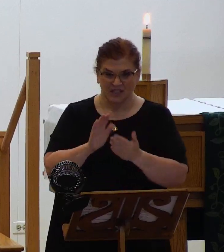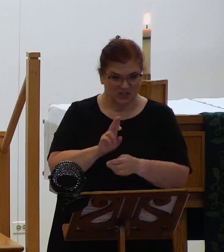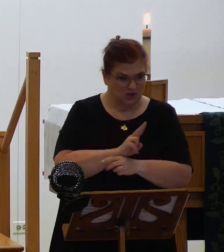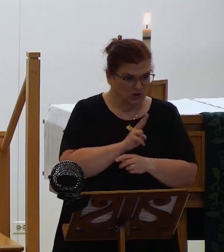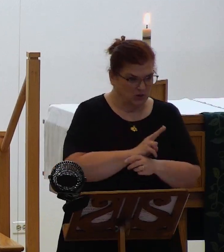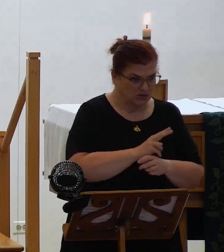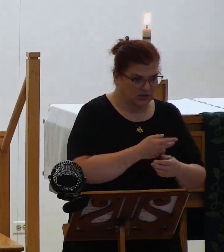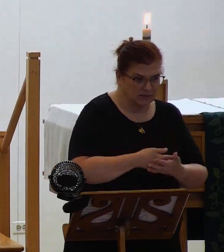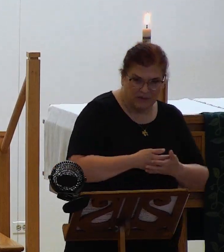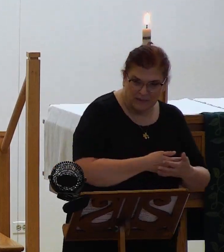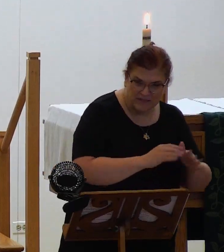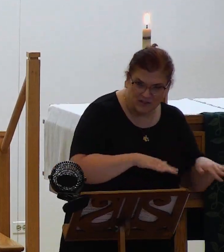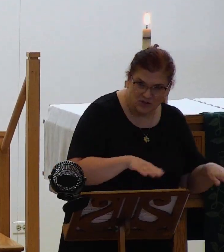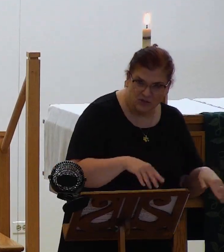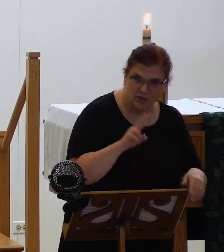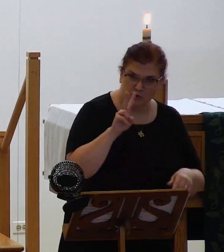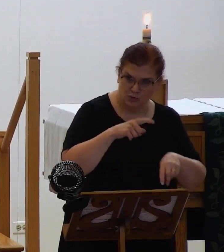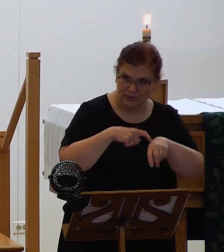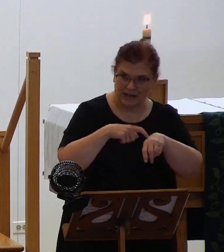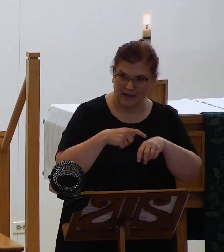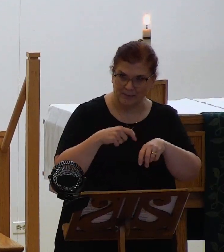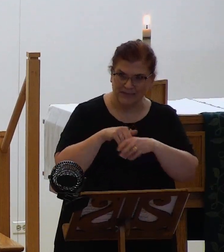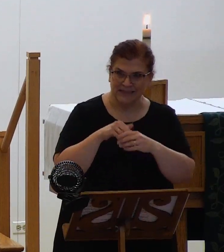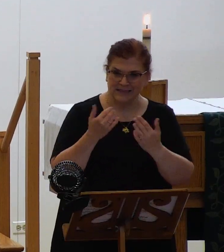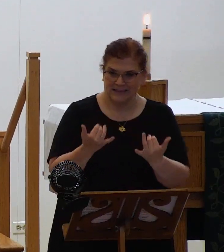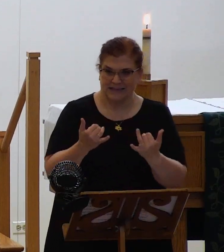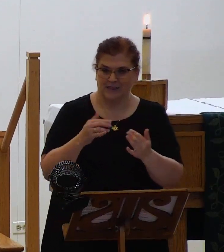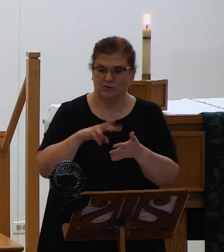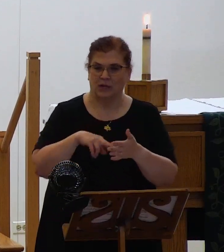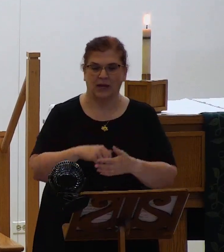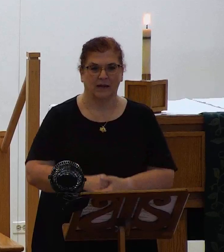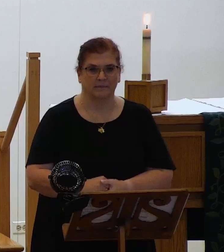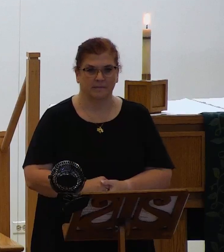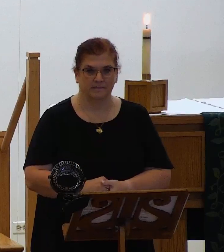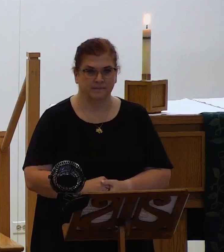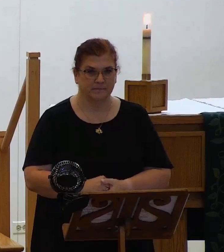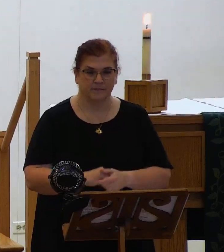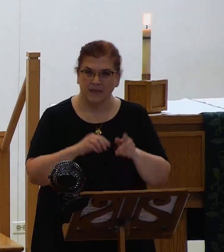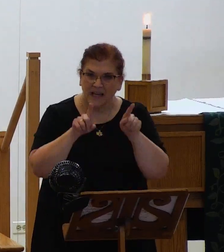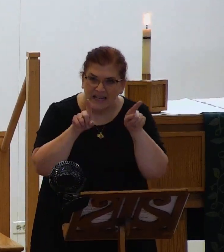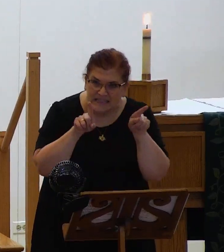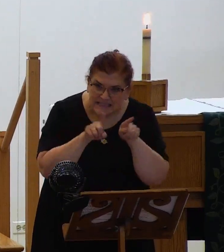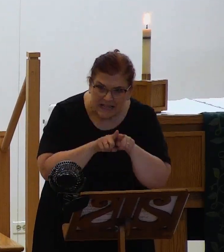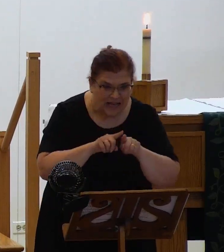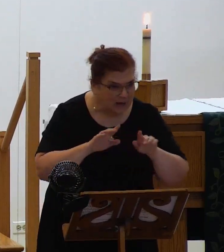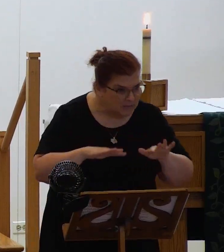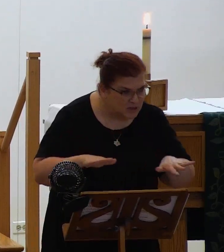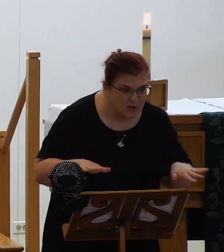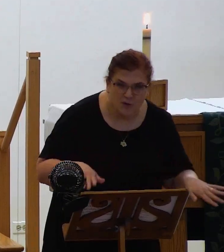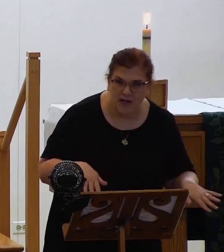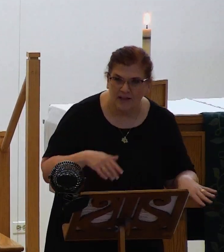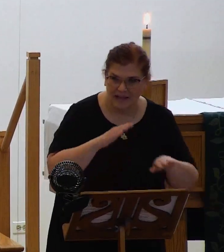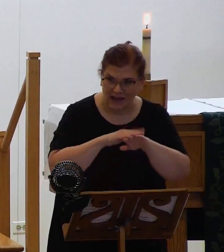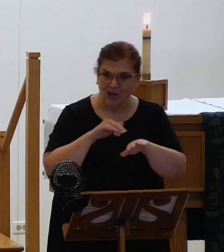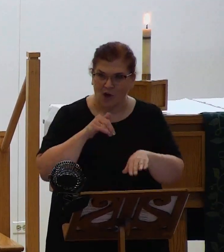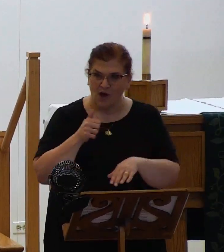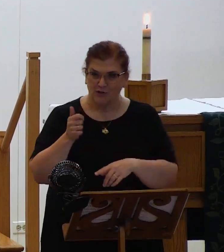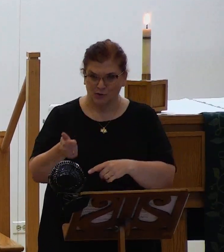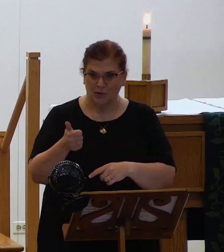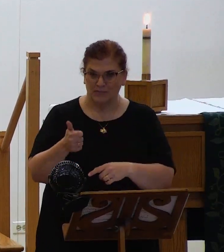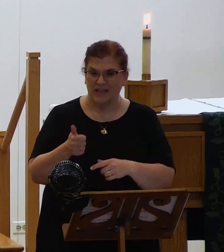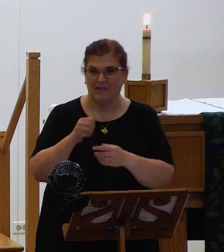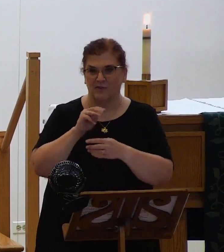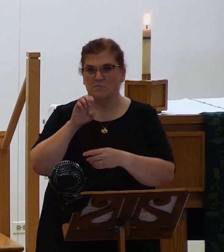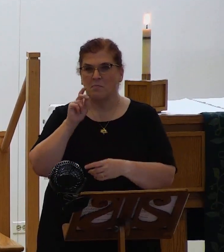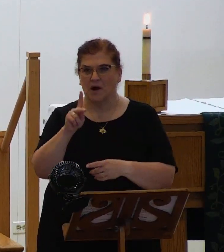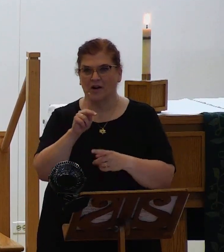children twice in today's reading. These are the same little ones that he calls to himself in Mark 10, where